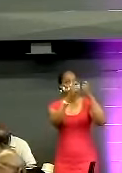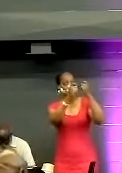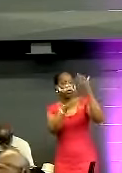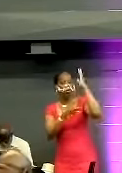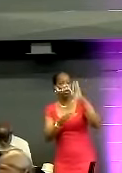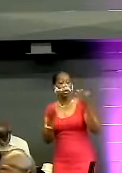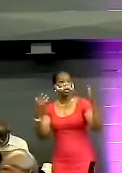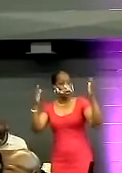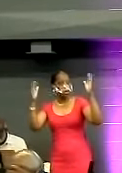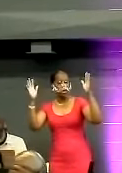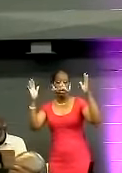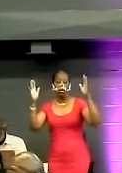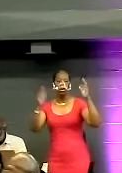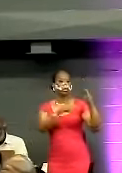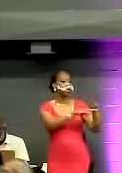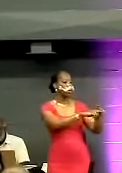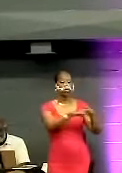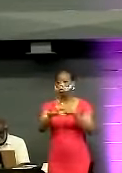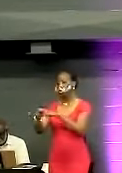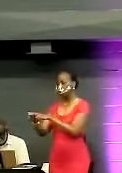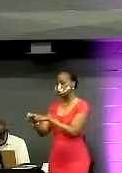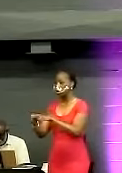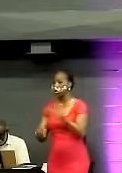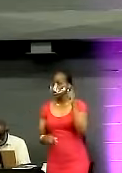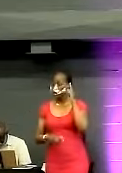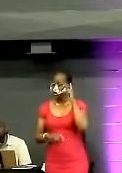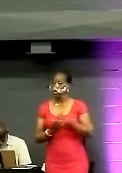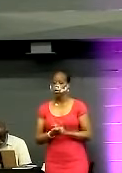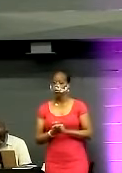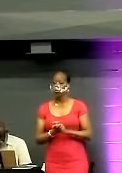seat. As you take your seat, listen, man,